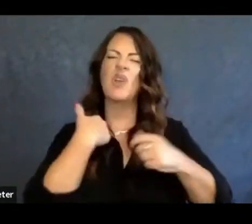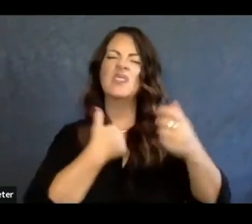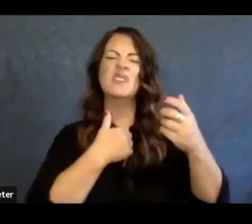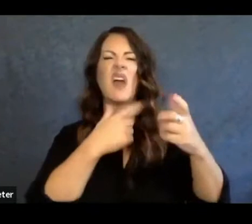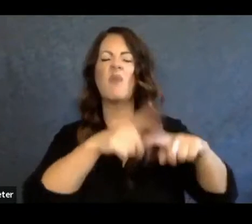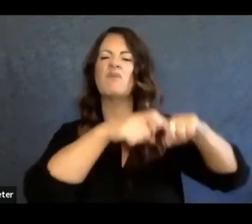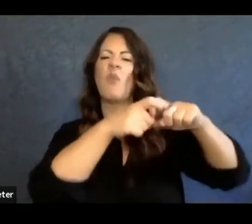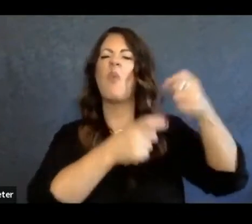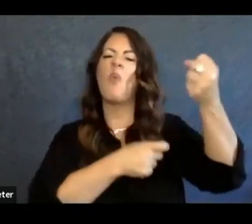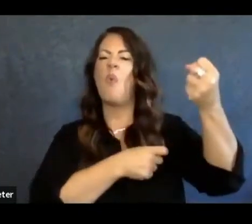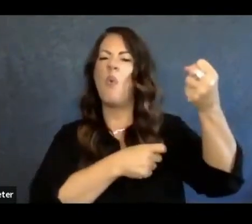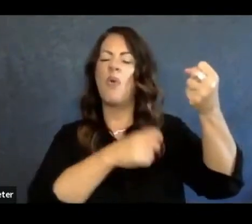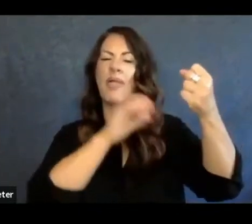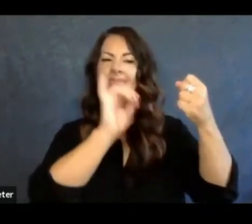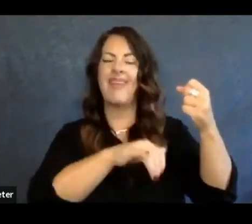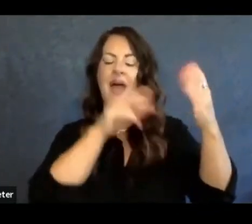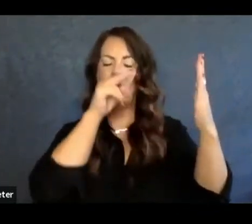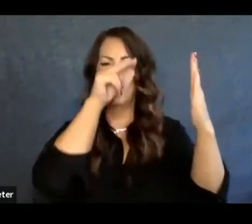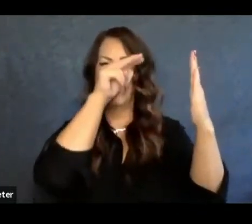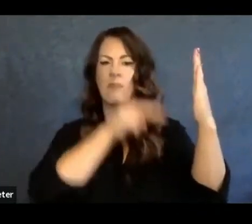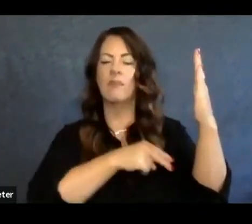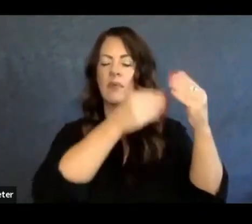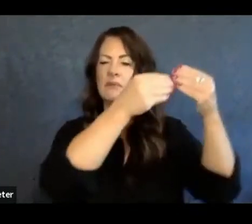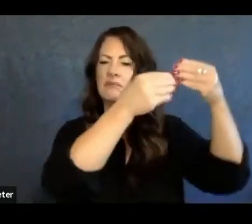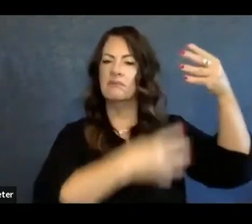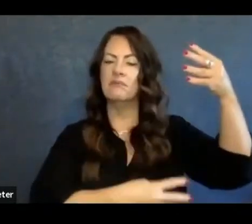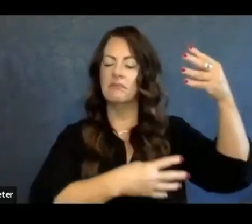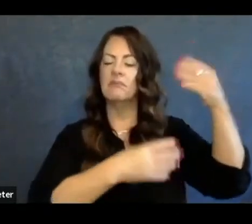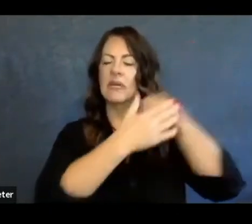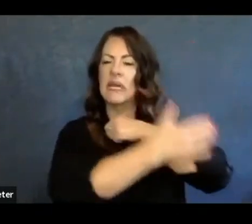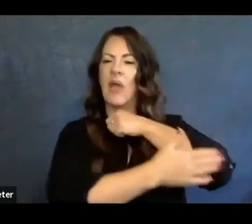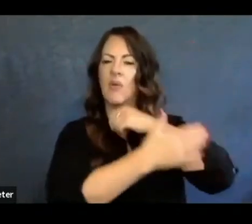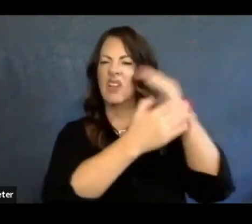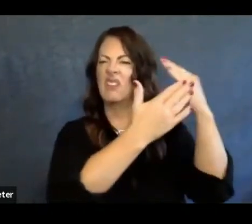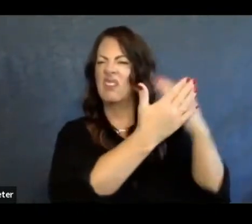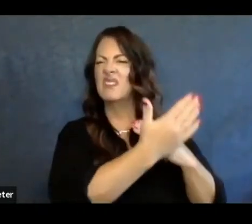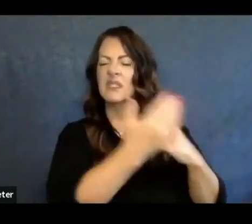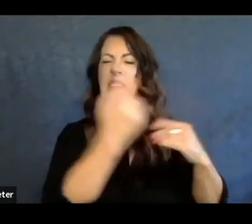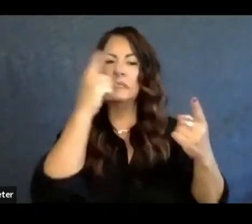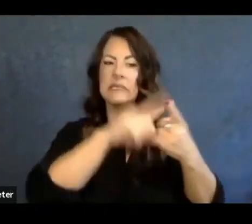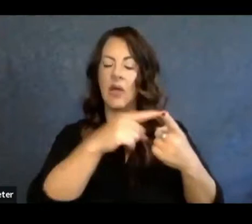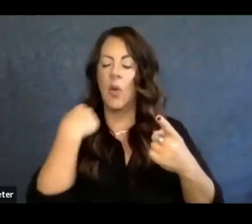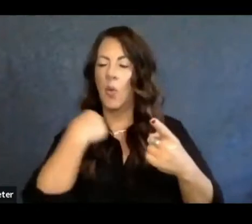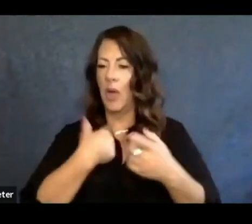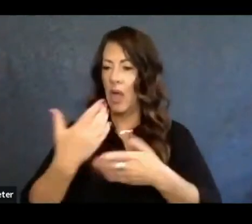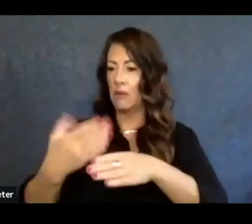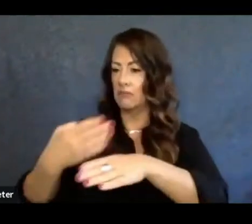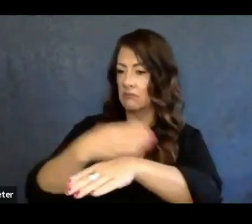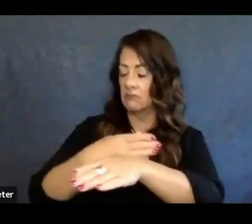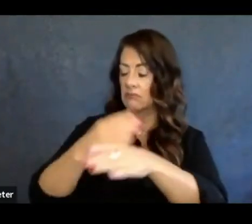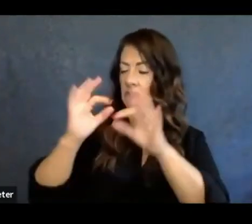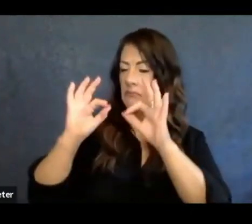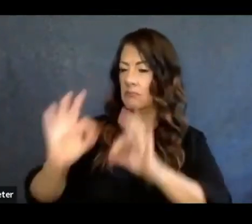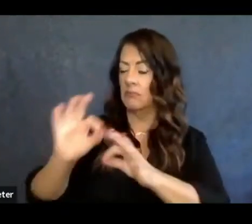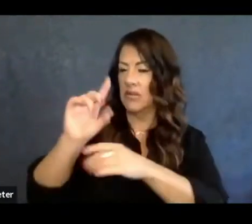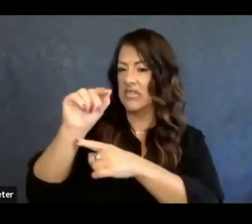with the county data monitoring list. And as we increase our comfort in the confidence with the numbers now, and we